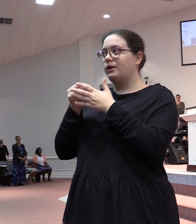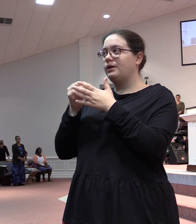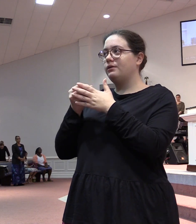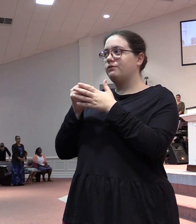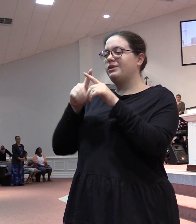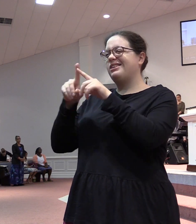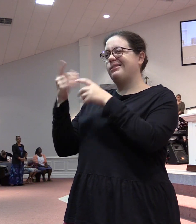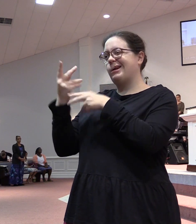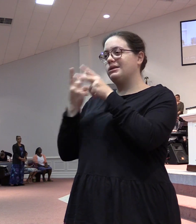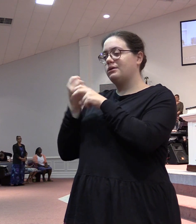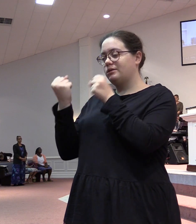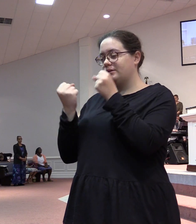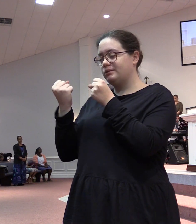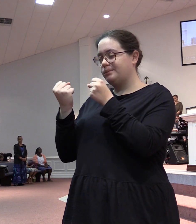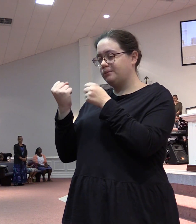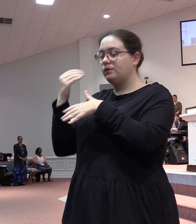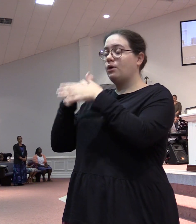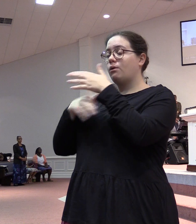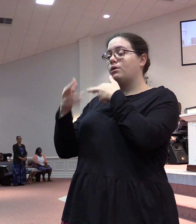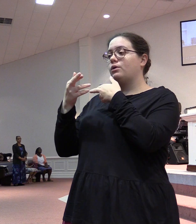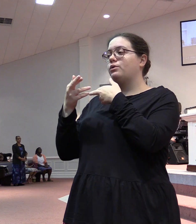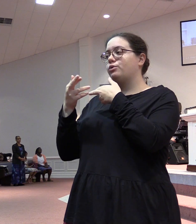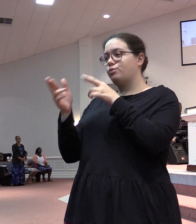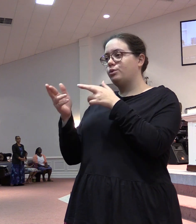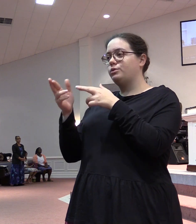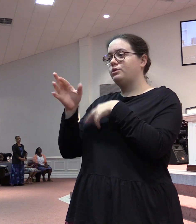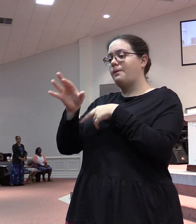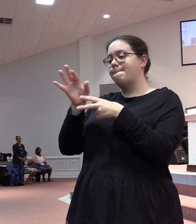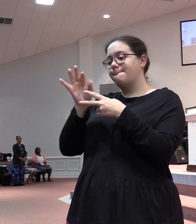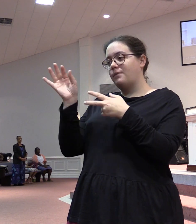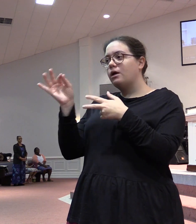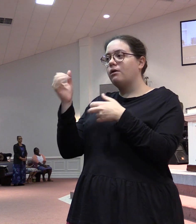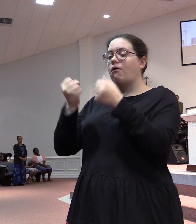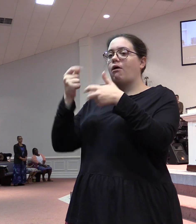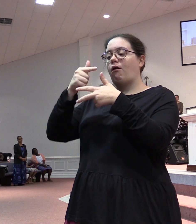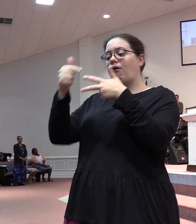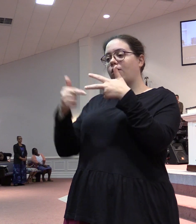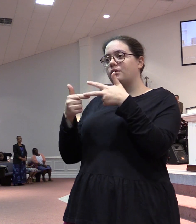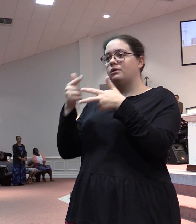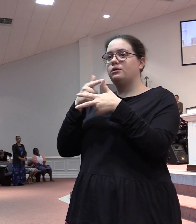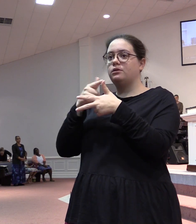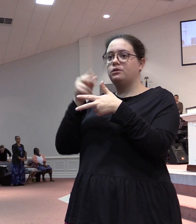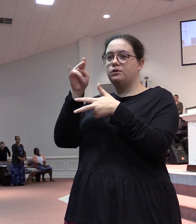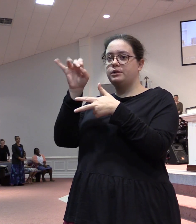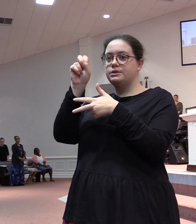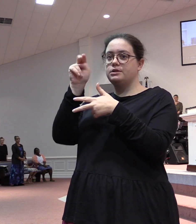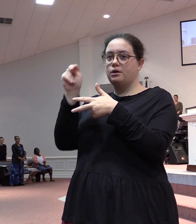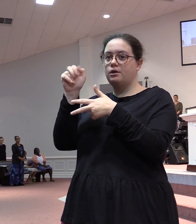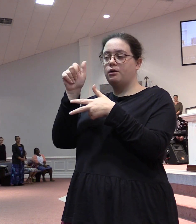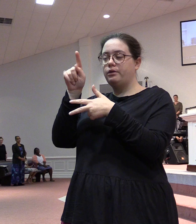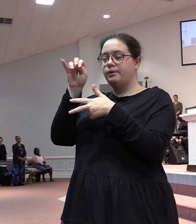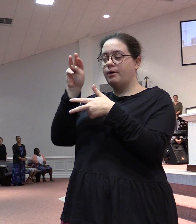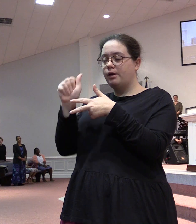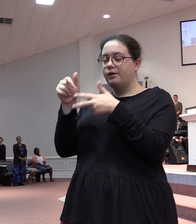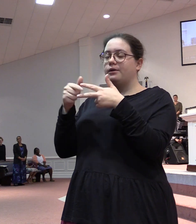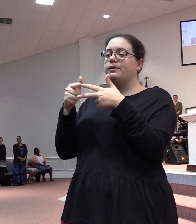the room that day to pick out my car, I had 3 choices. I had a Nissan Altima, and